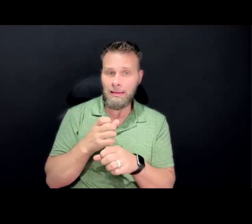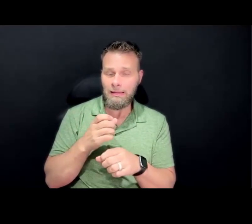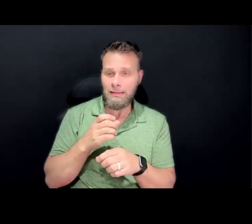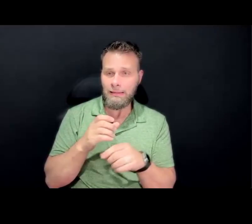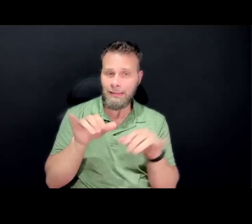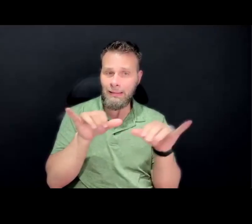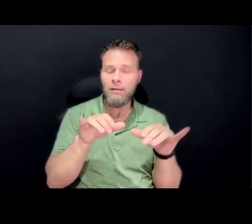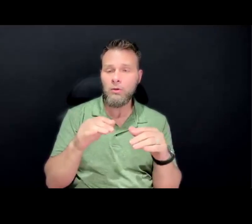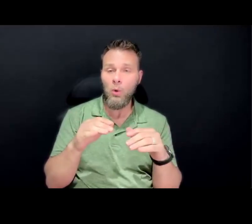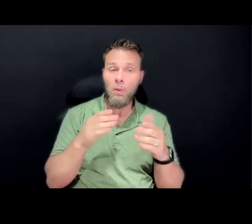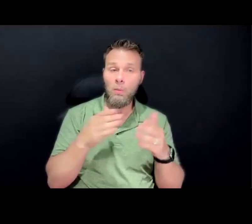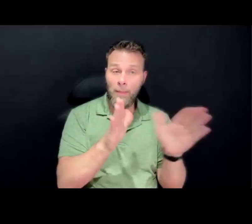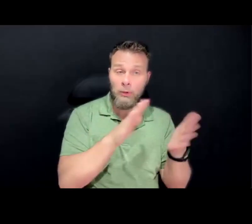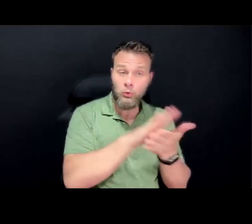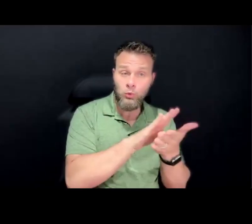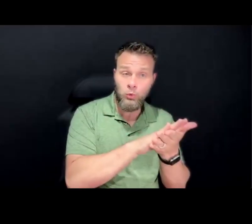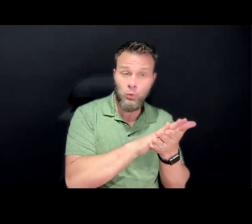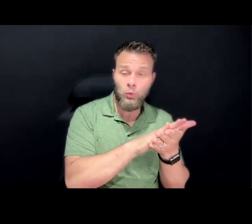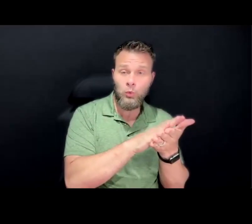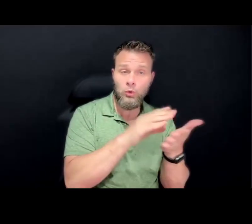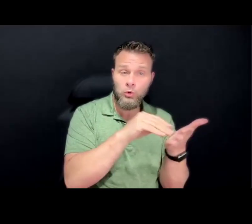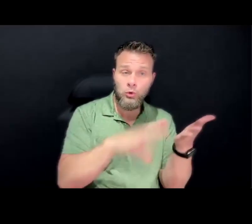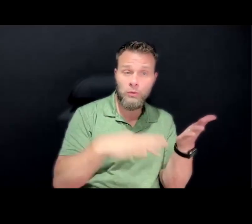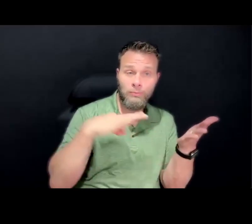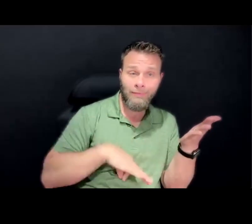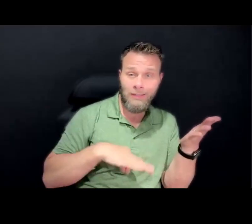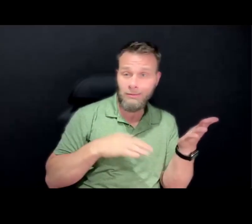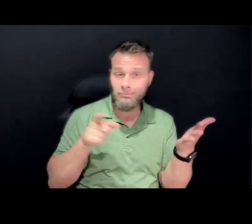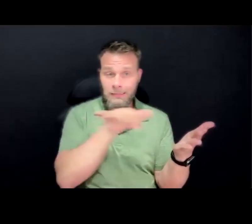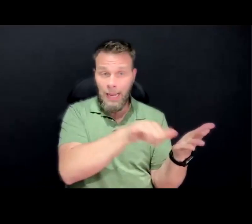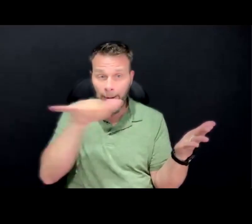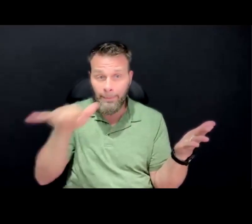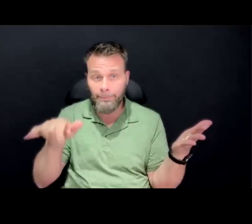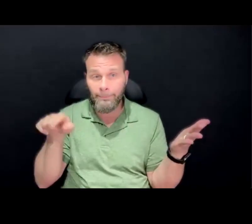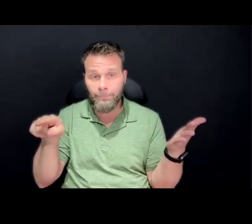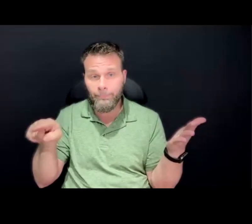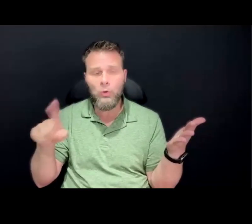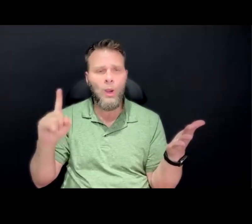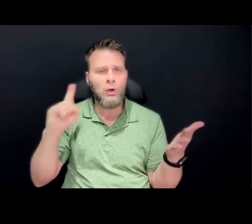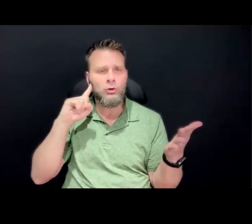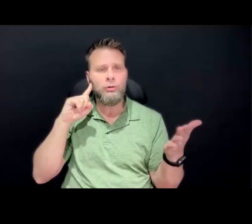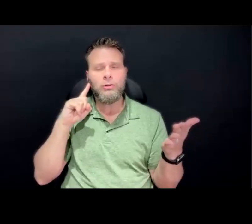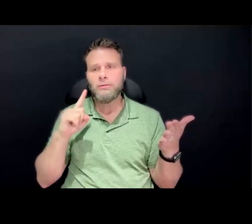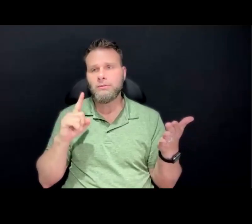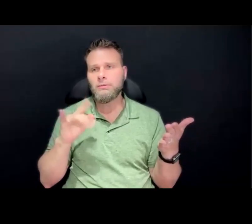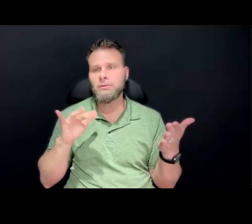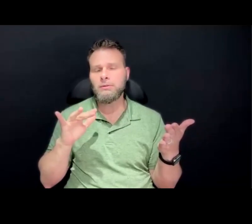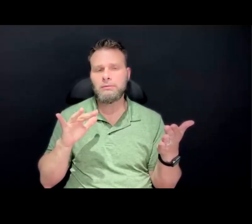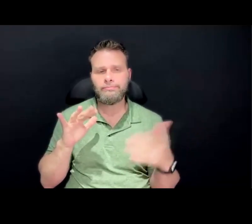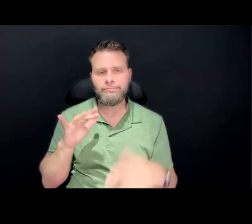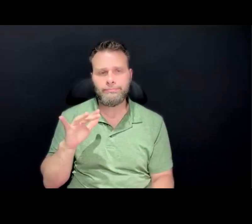get? I can give you like one specific name, like I heard